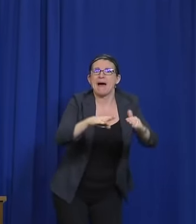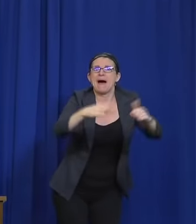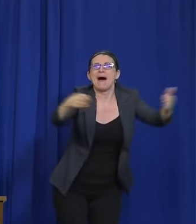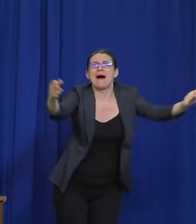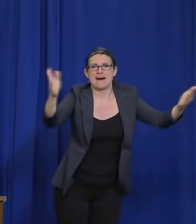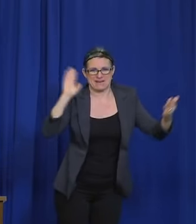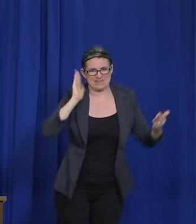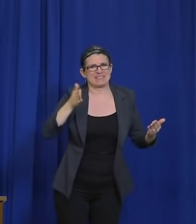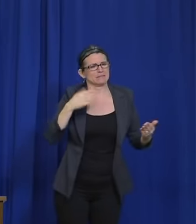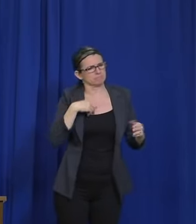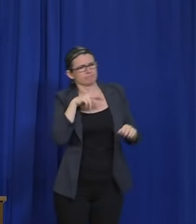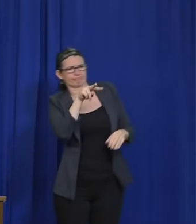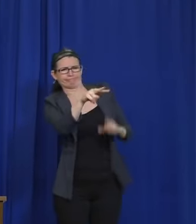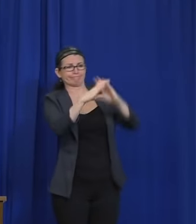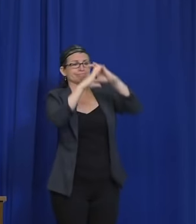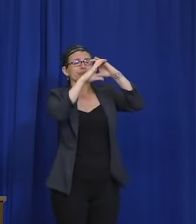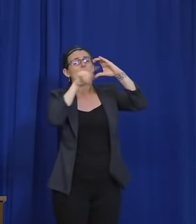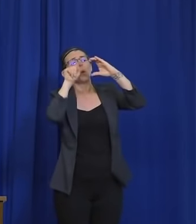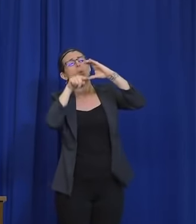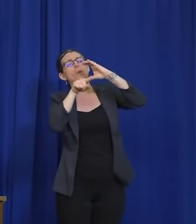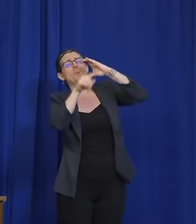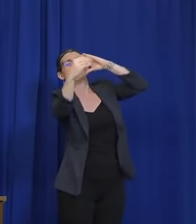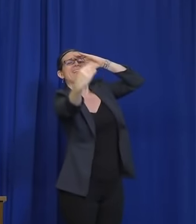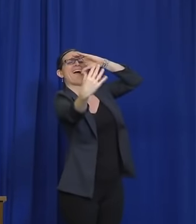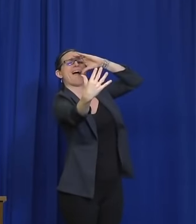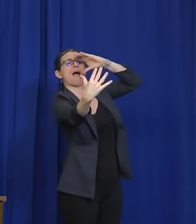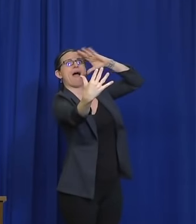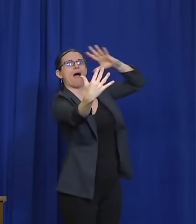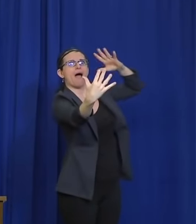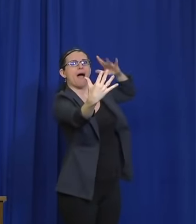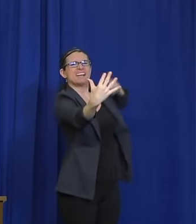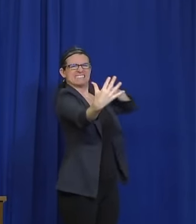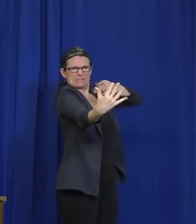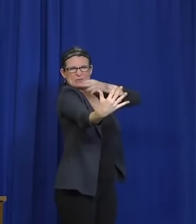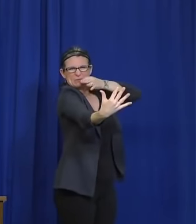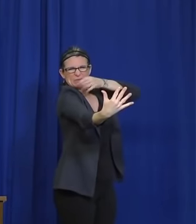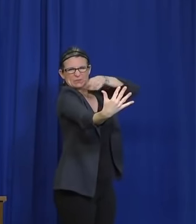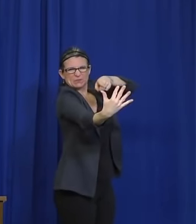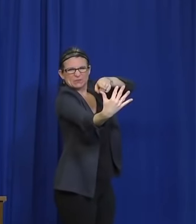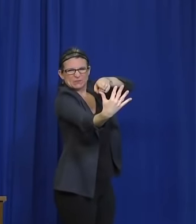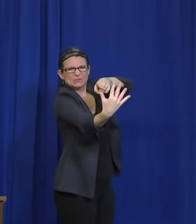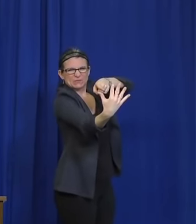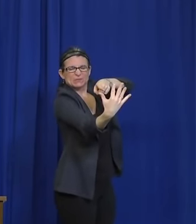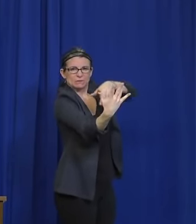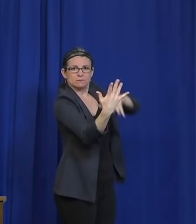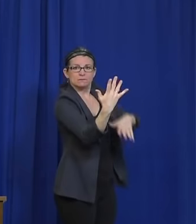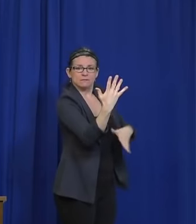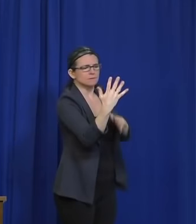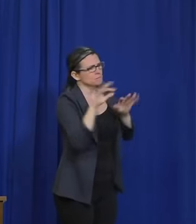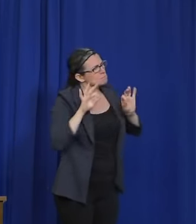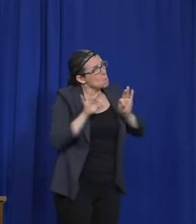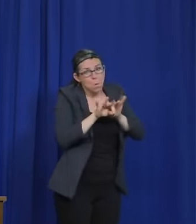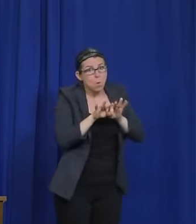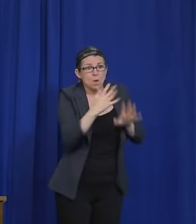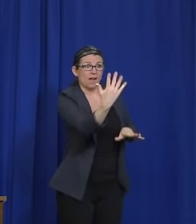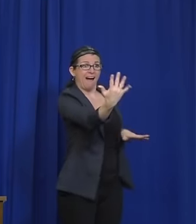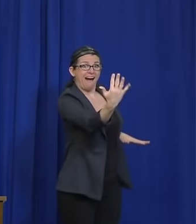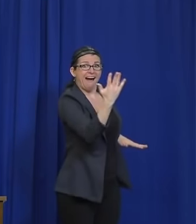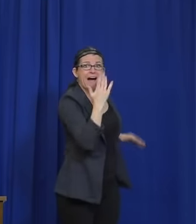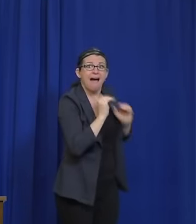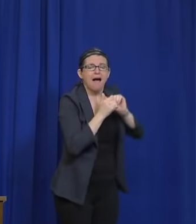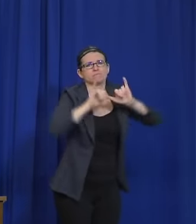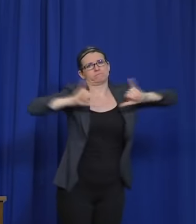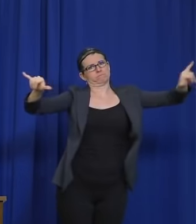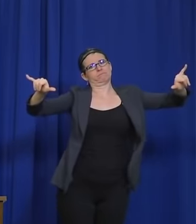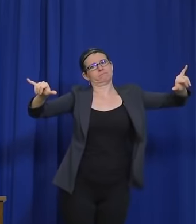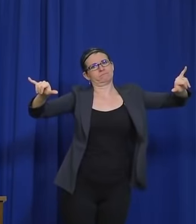I believe we have a bright future. Stay the course and stay safe. Now, Commissioner Lambrew,